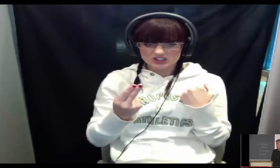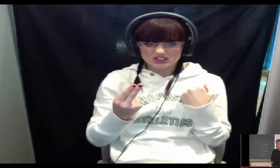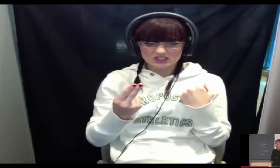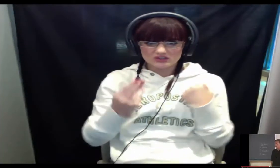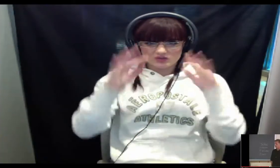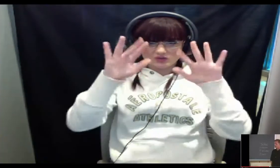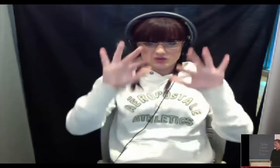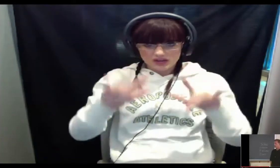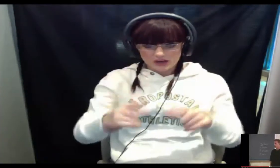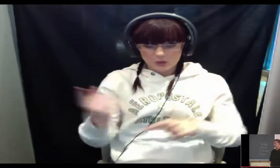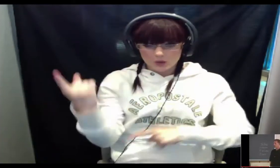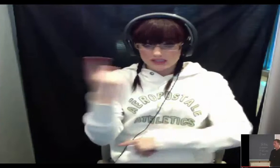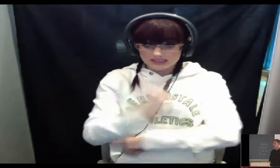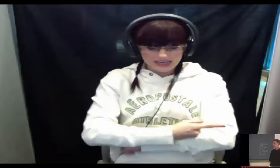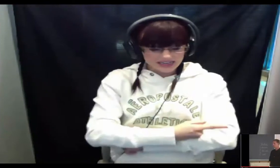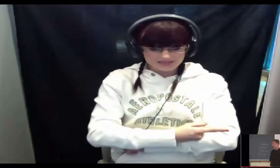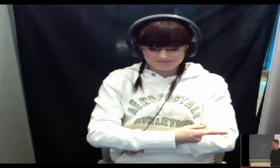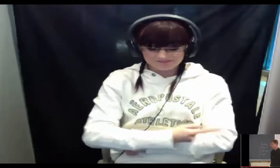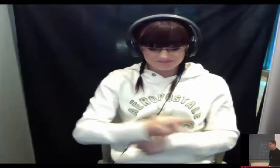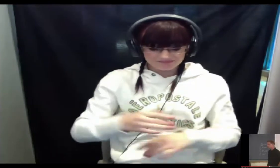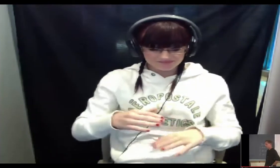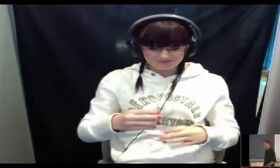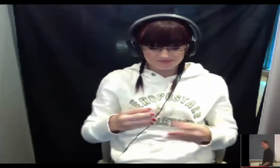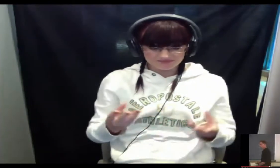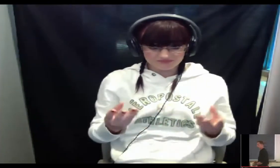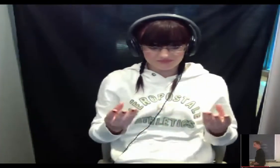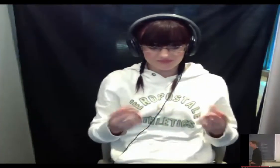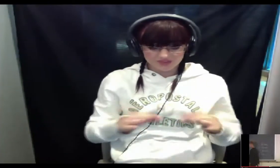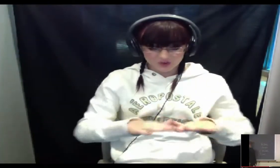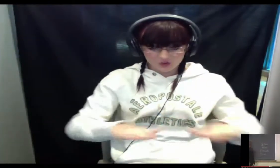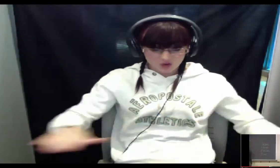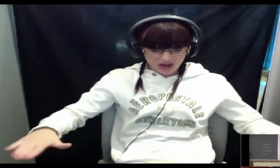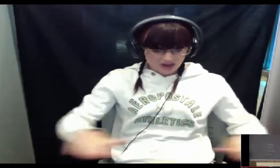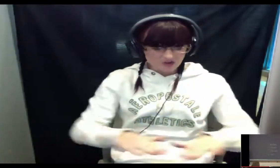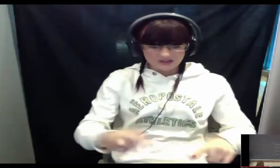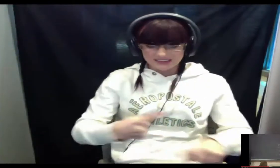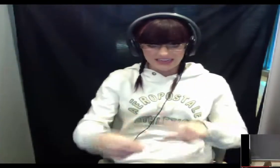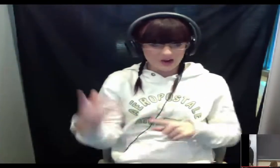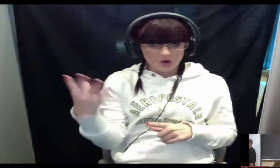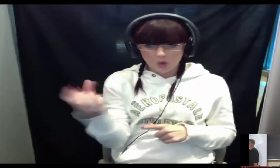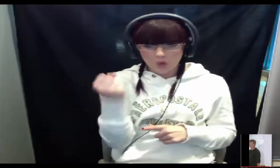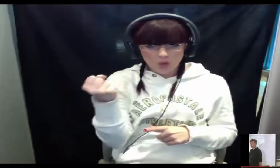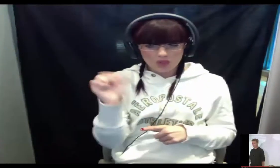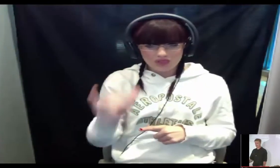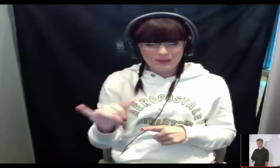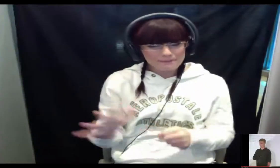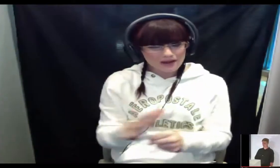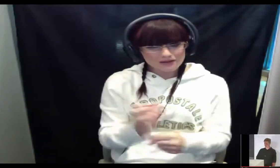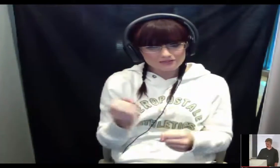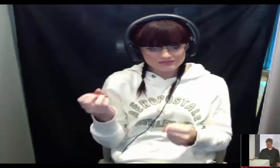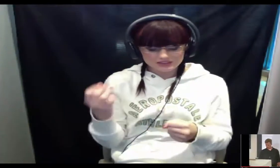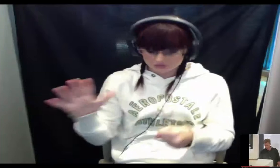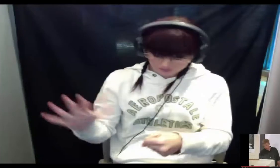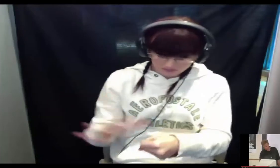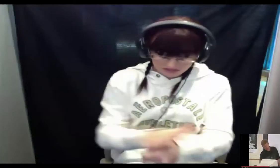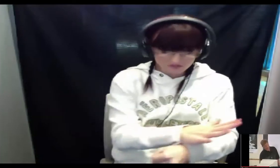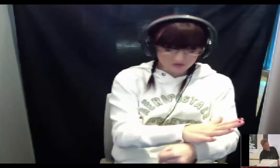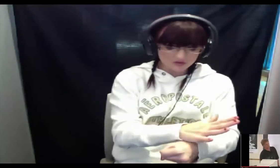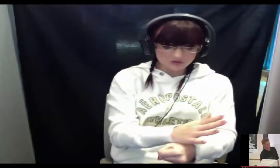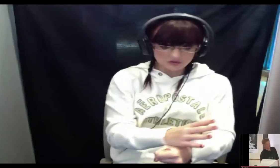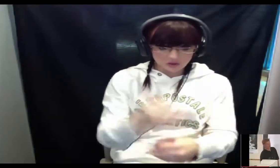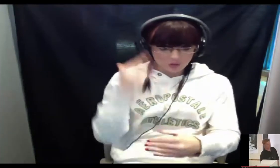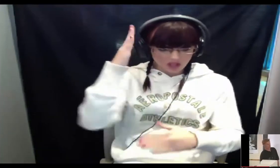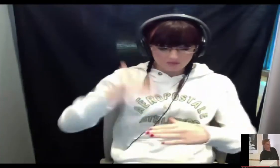Ground can't hold that stuff that quickly. It gets saturated. So that's that term. We're focusing on the amount of moisture that